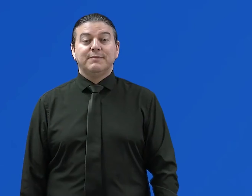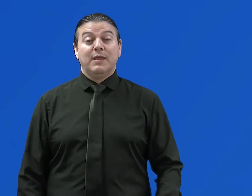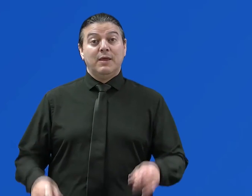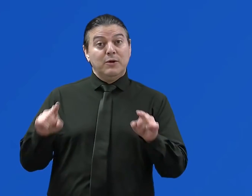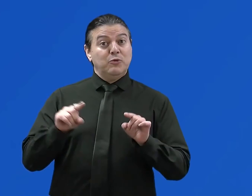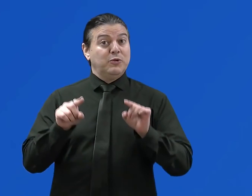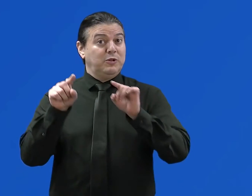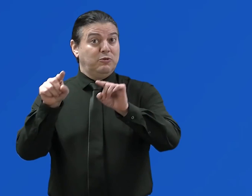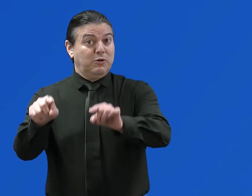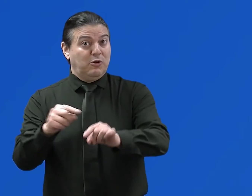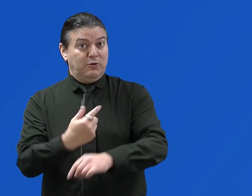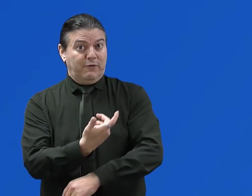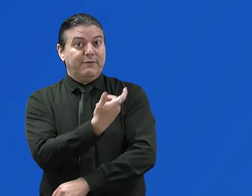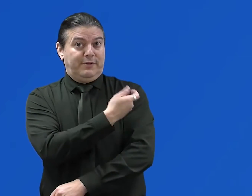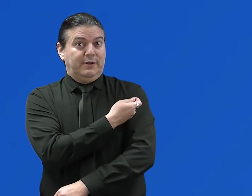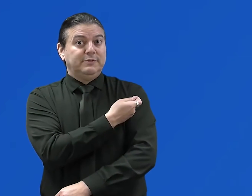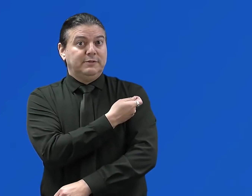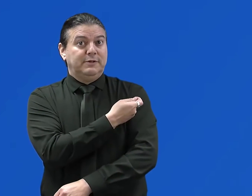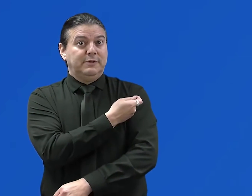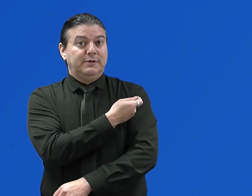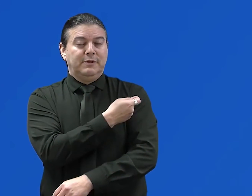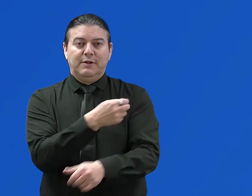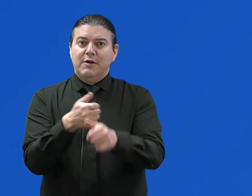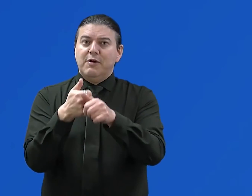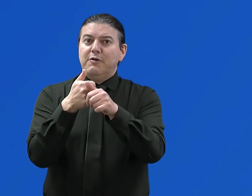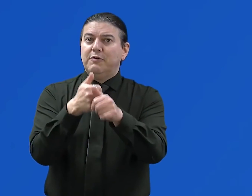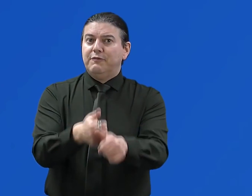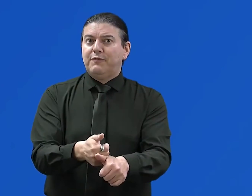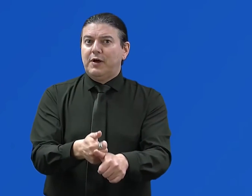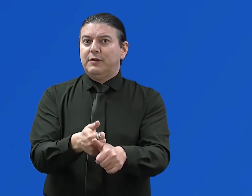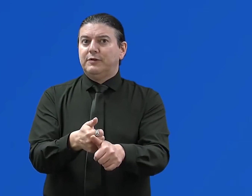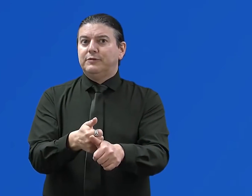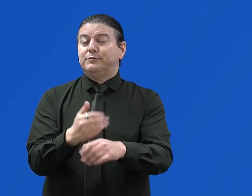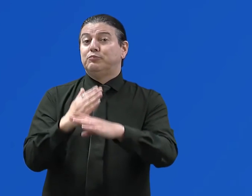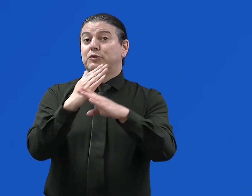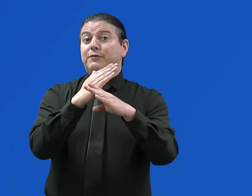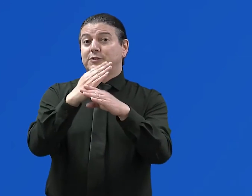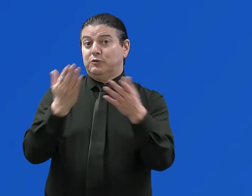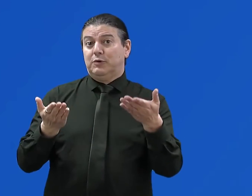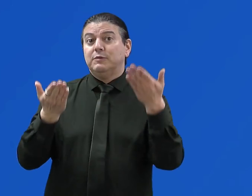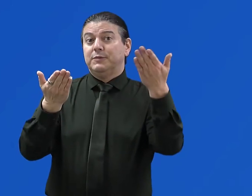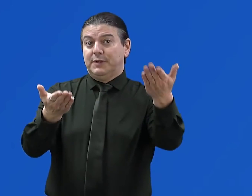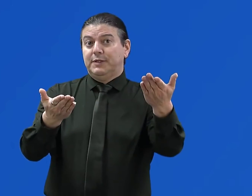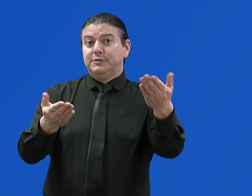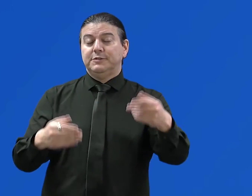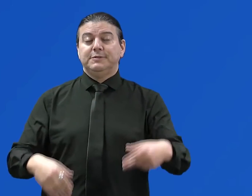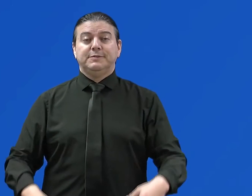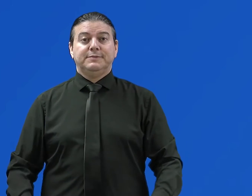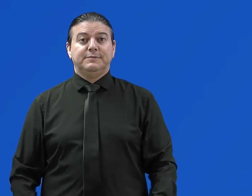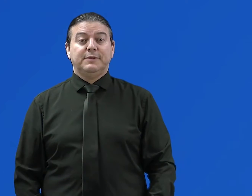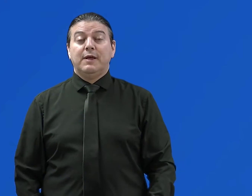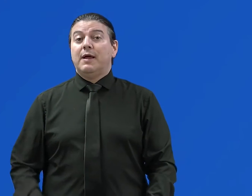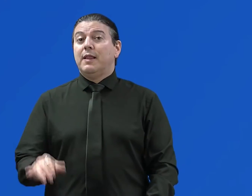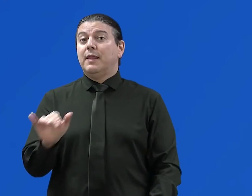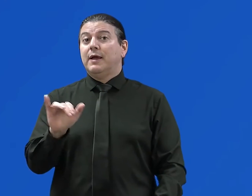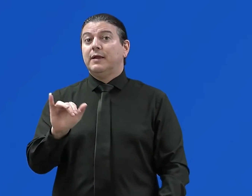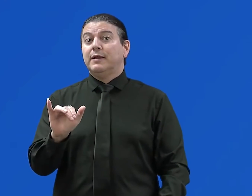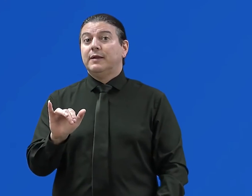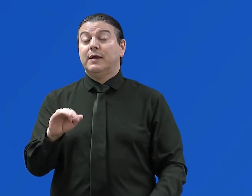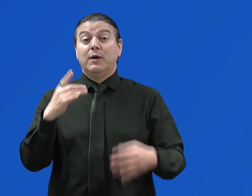When you go to get your vaccine, be sure to follow all prevention recommendations, like